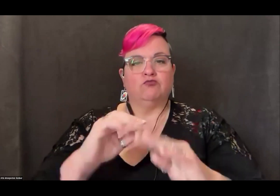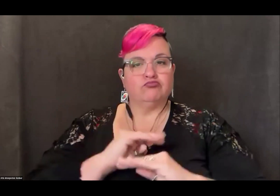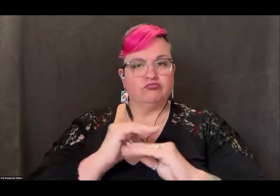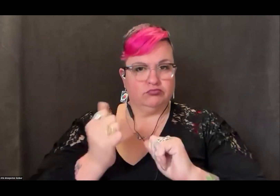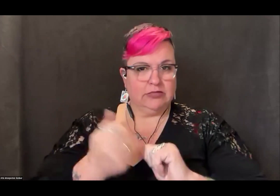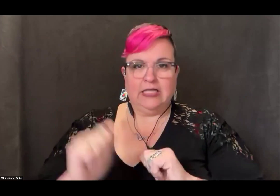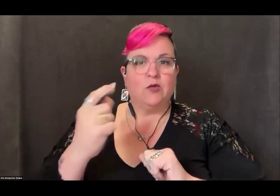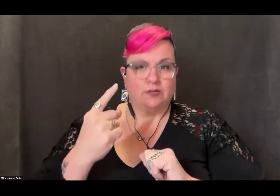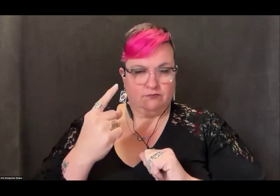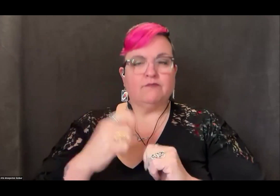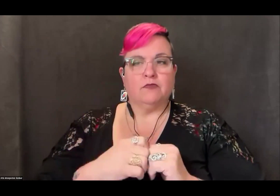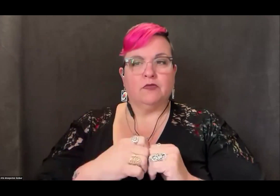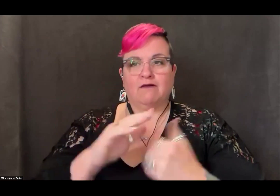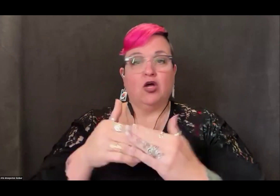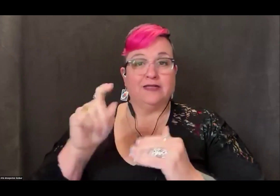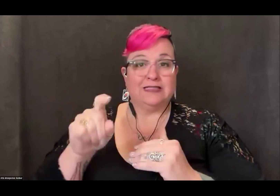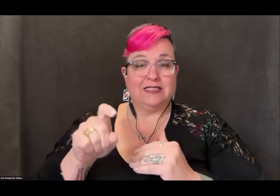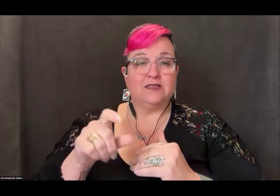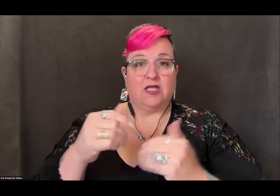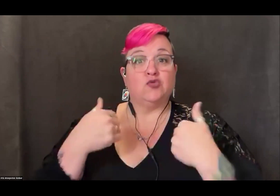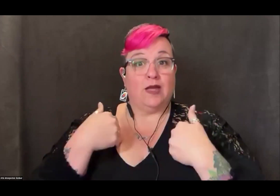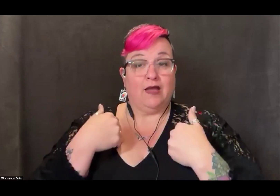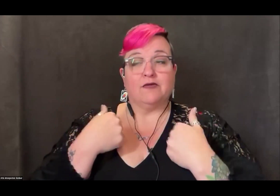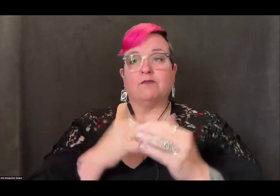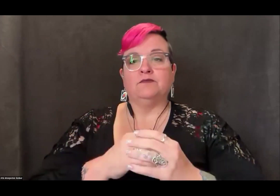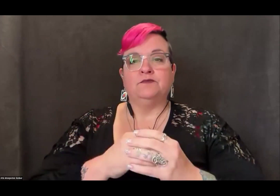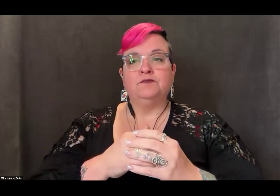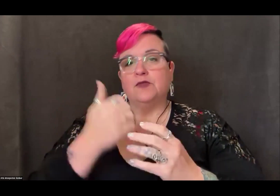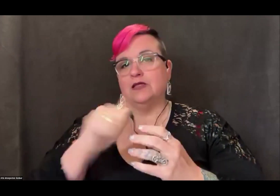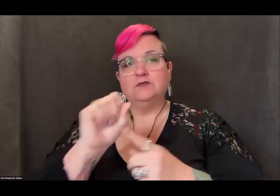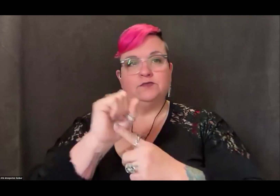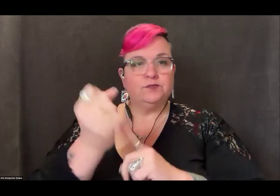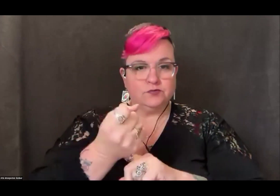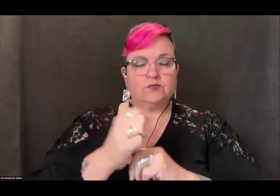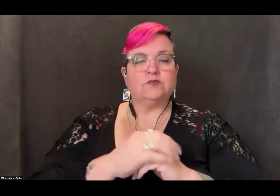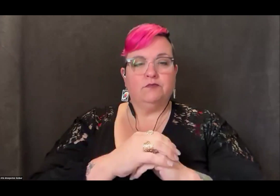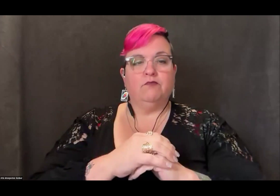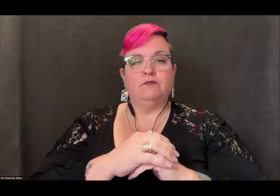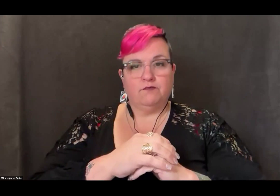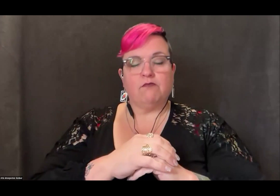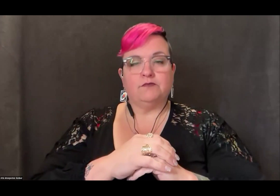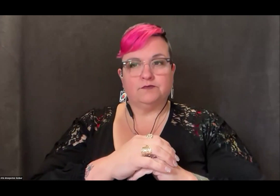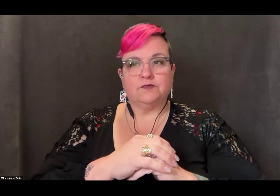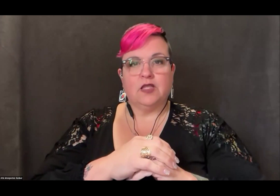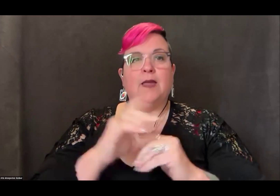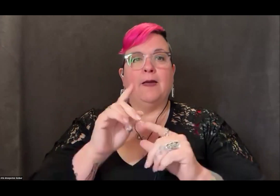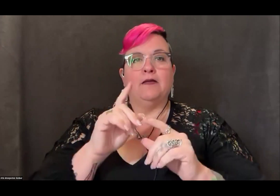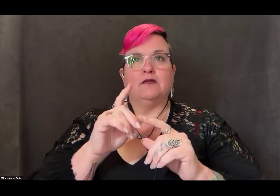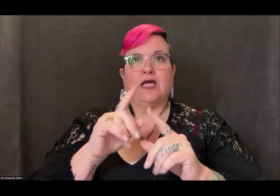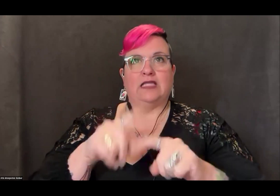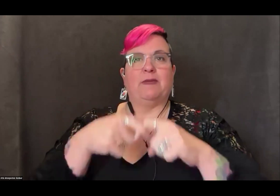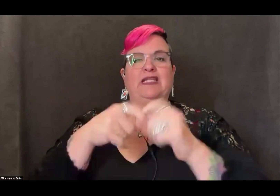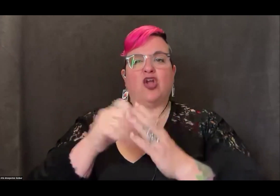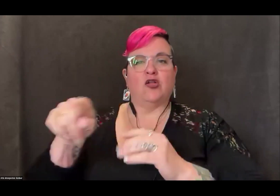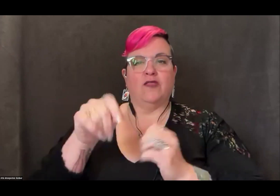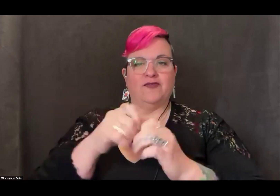any need you might have, any situation, pending what the prompt is.